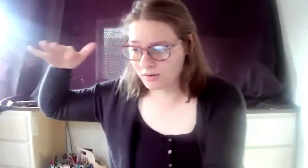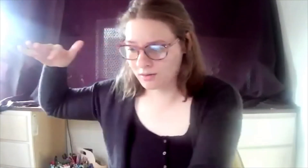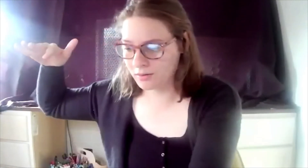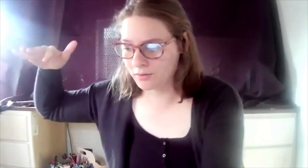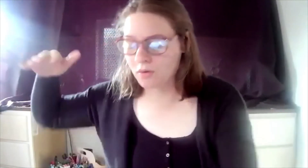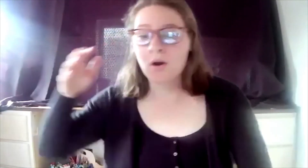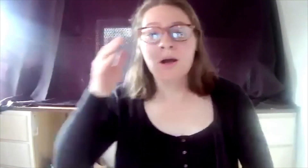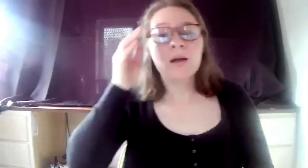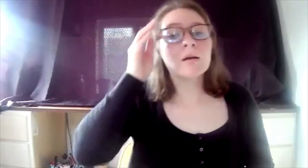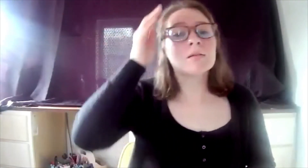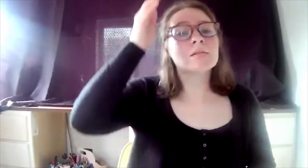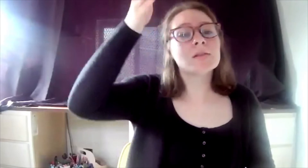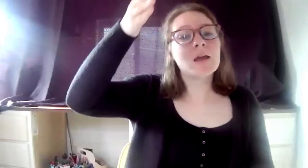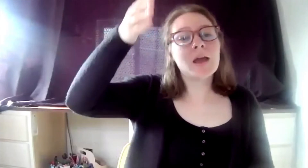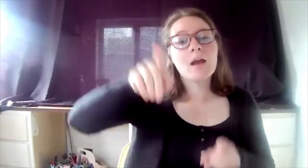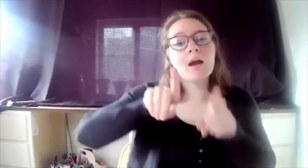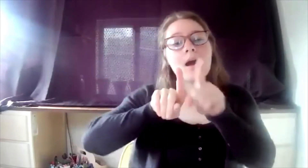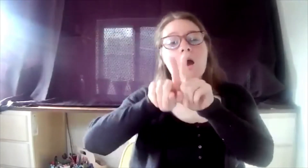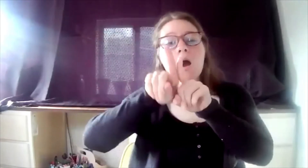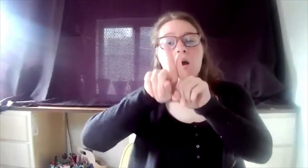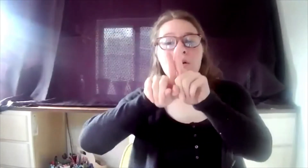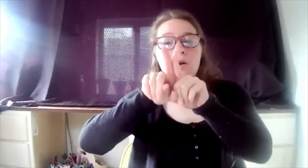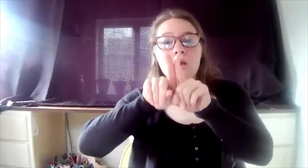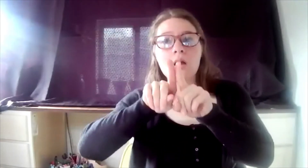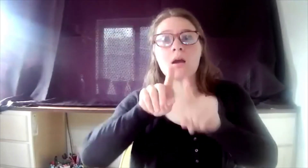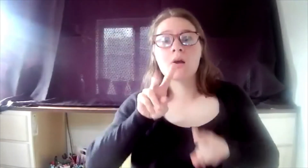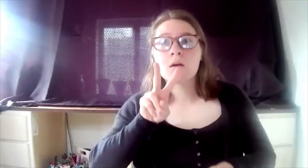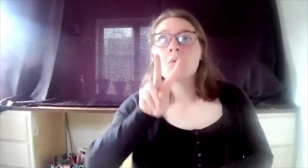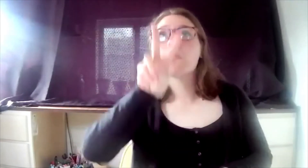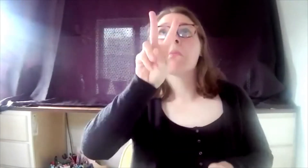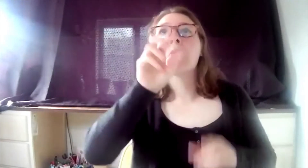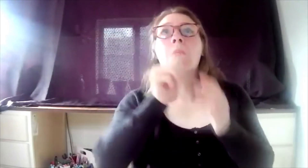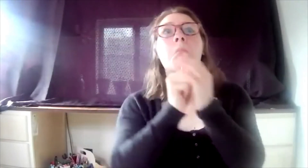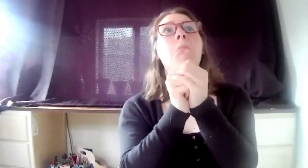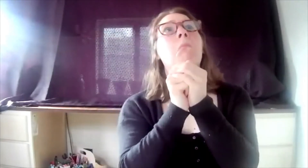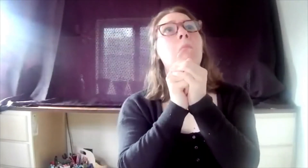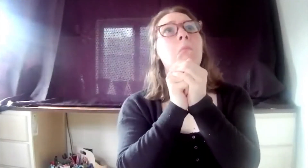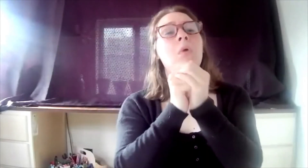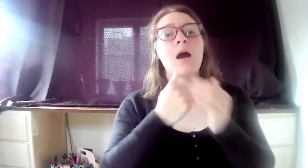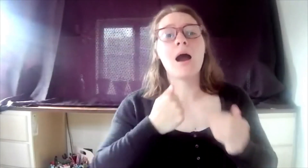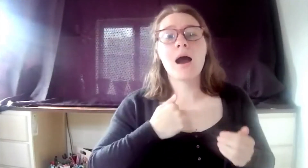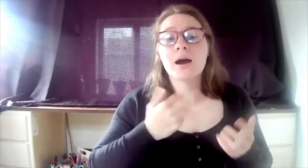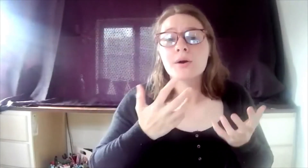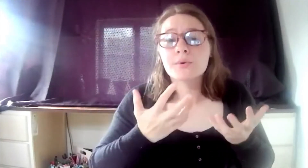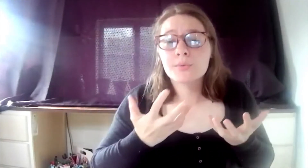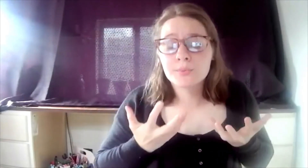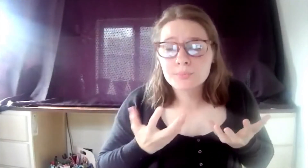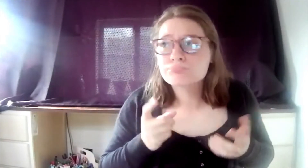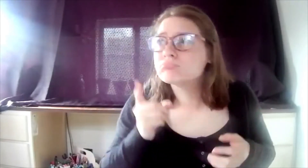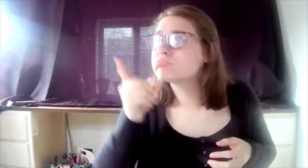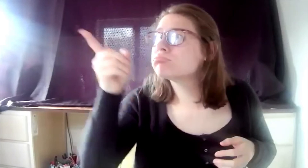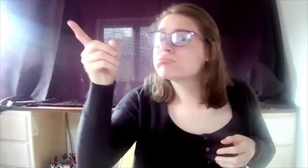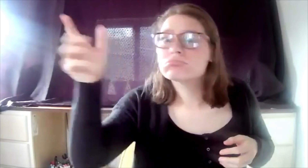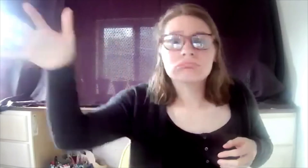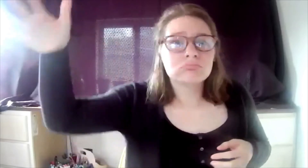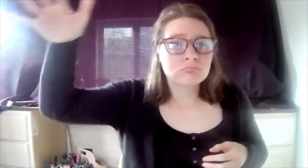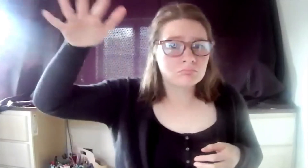I, oh, someday wish upon a star, wake up where the clouds are far behind,